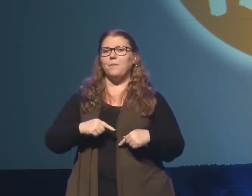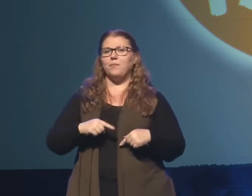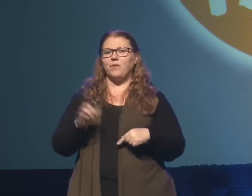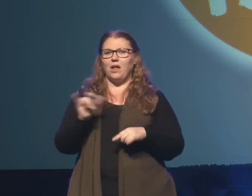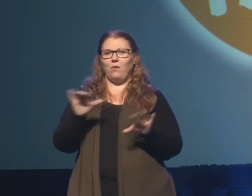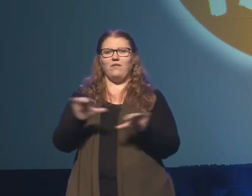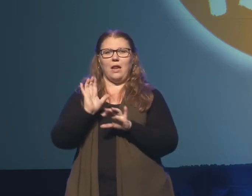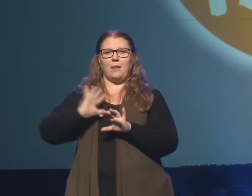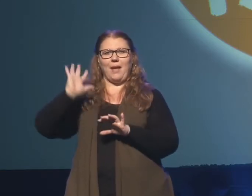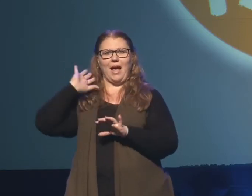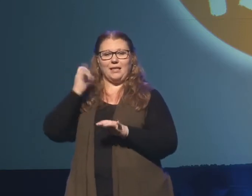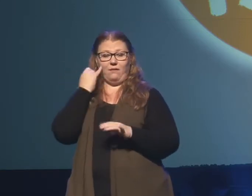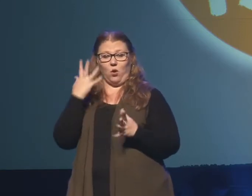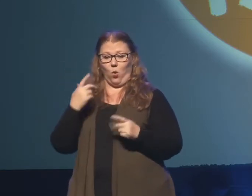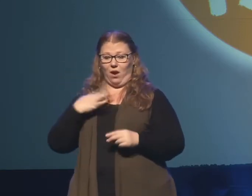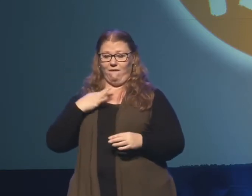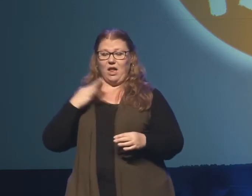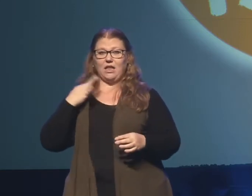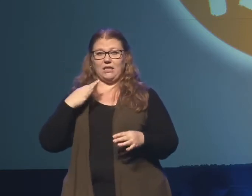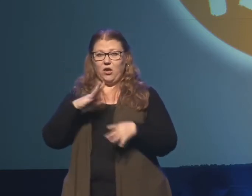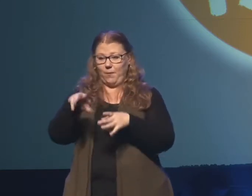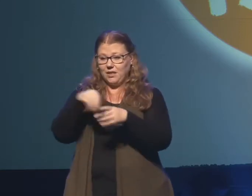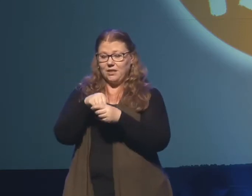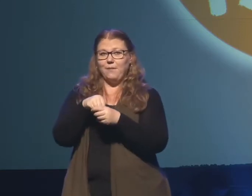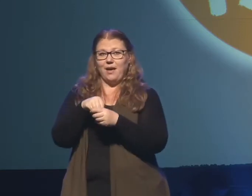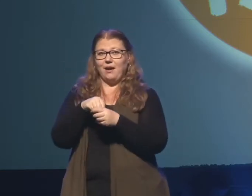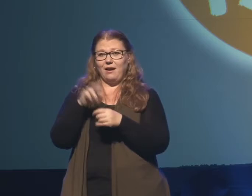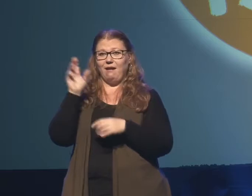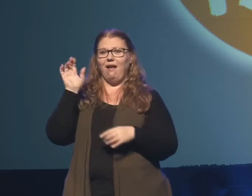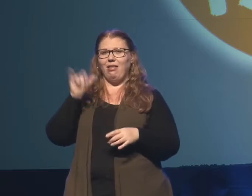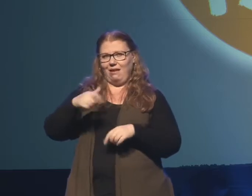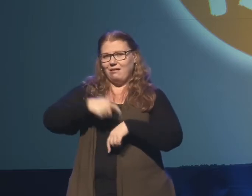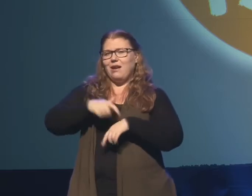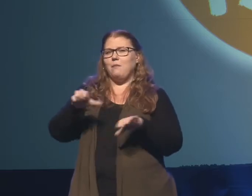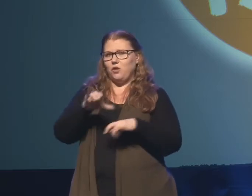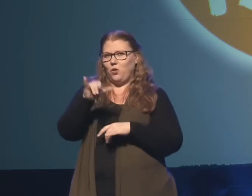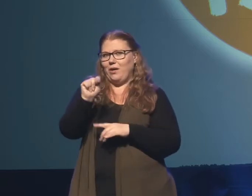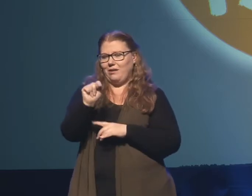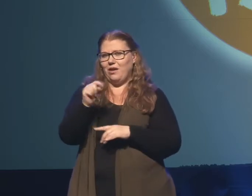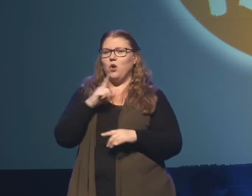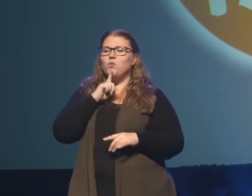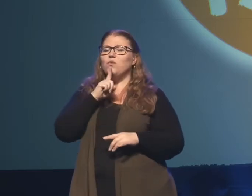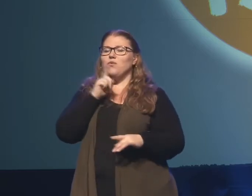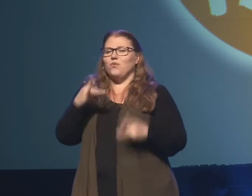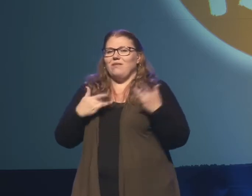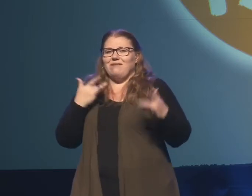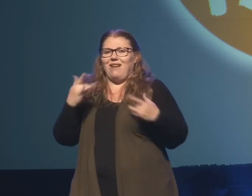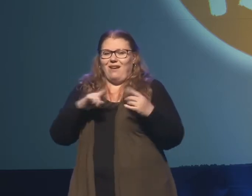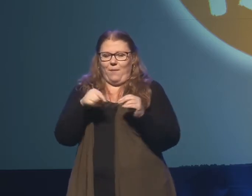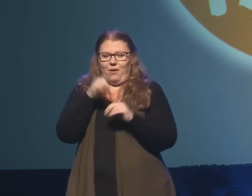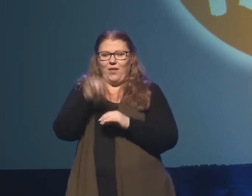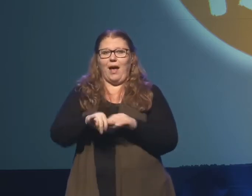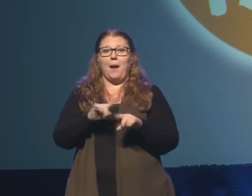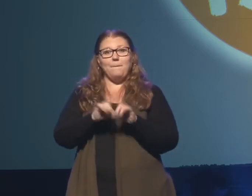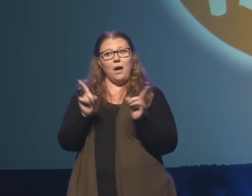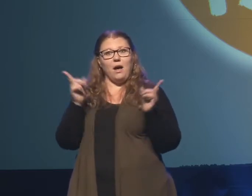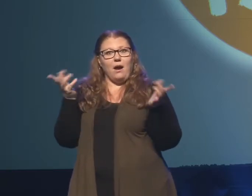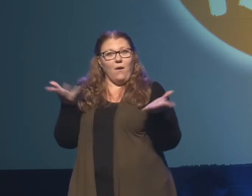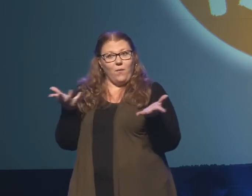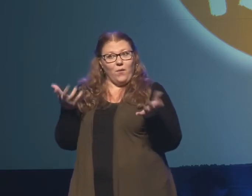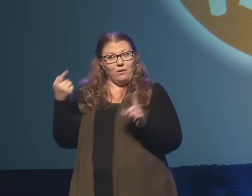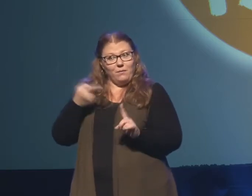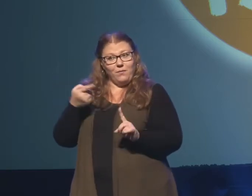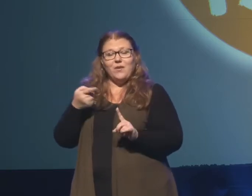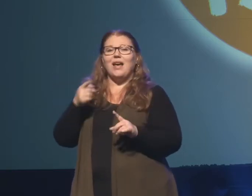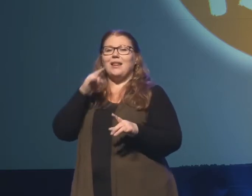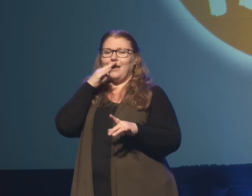like we've done in the past. If you want to volunteer and participate, that's the time to do it. And so we're very excited about that. But here's the deal. Your kiddos are